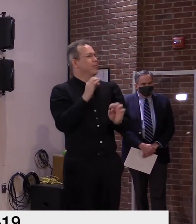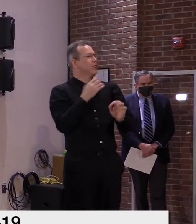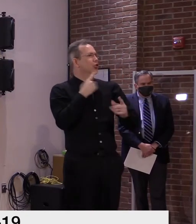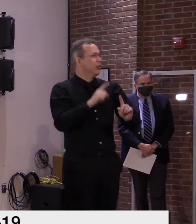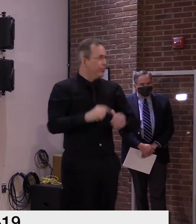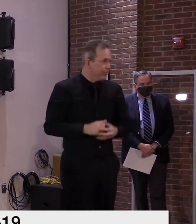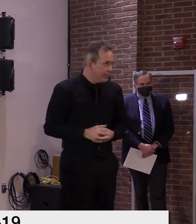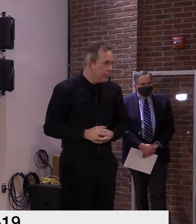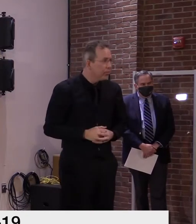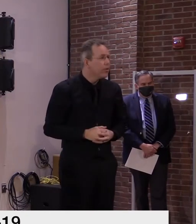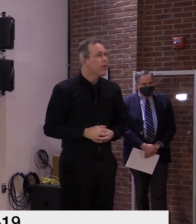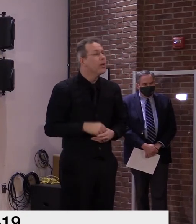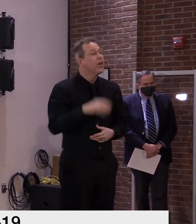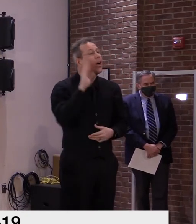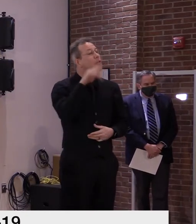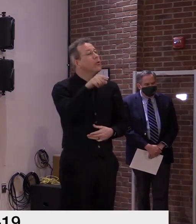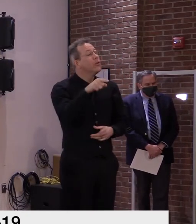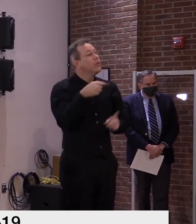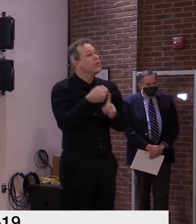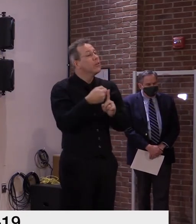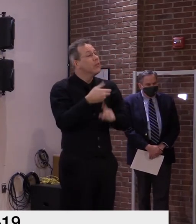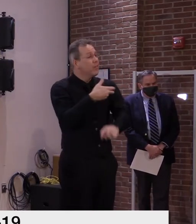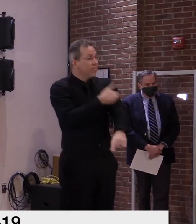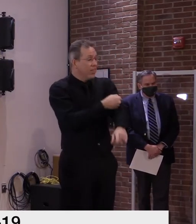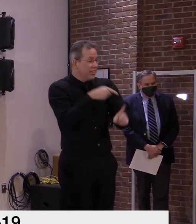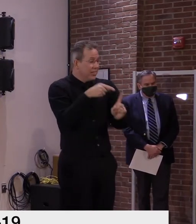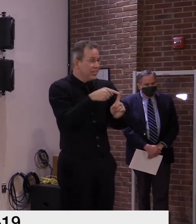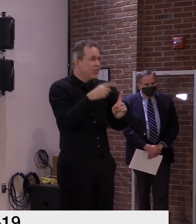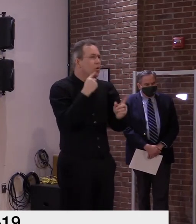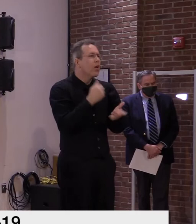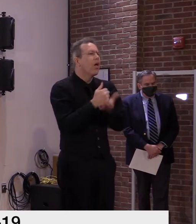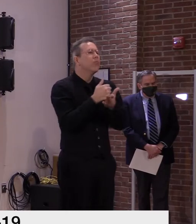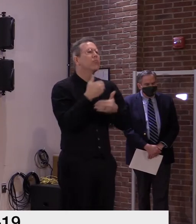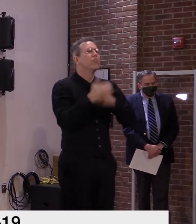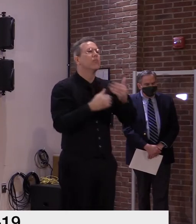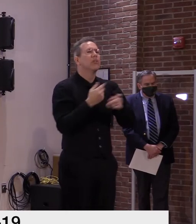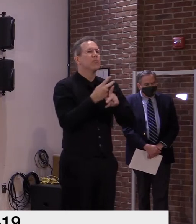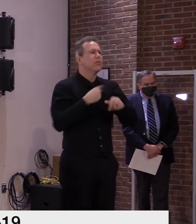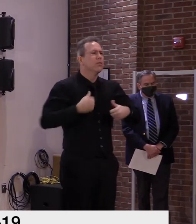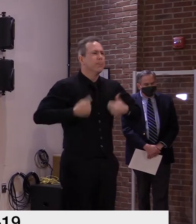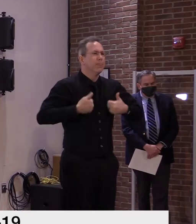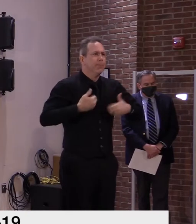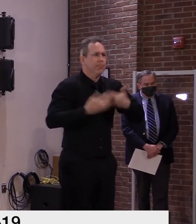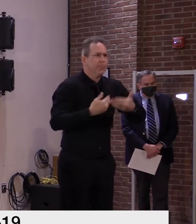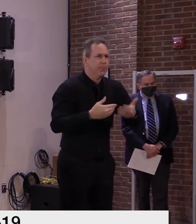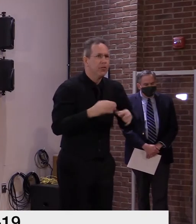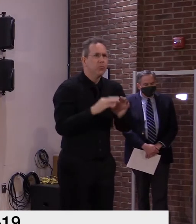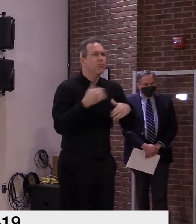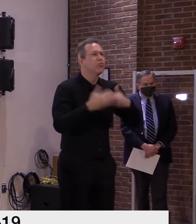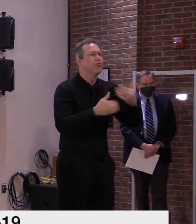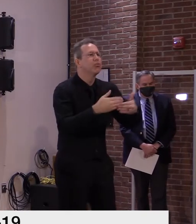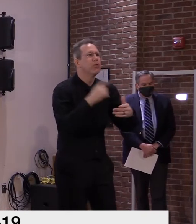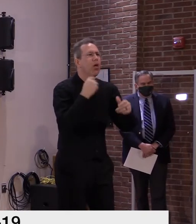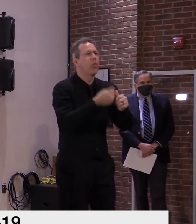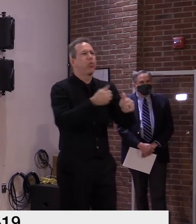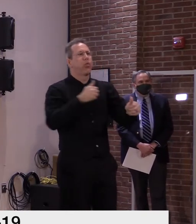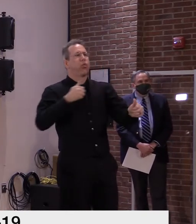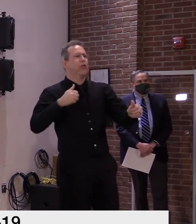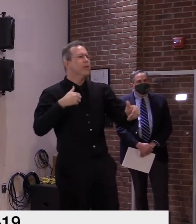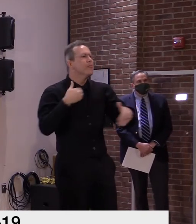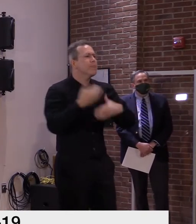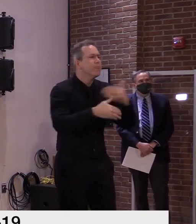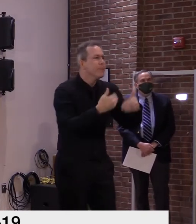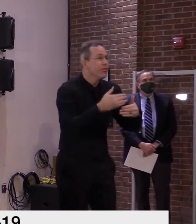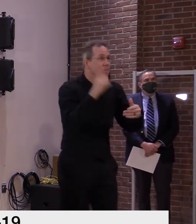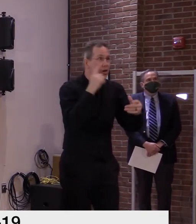that disruption and give more peace of mind. This is why I've said, with increased supply, I'm